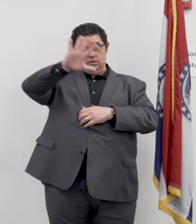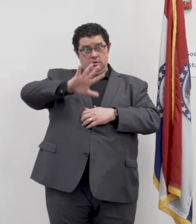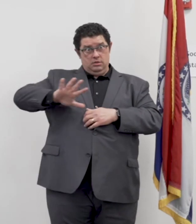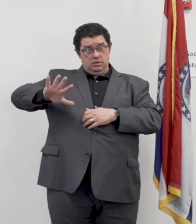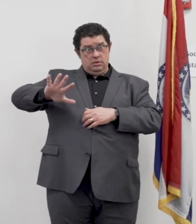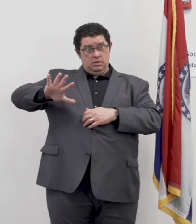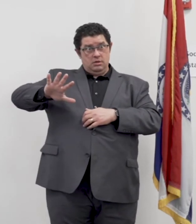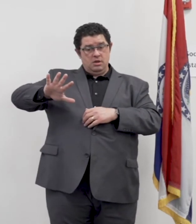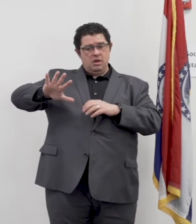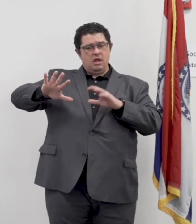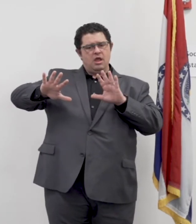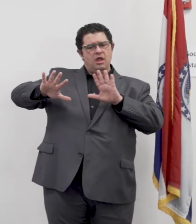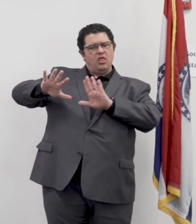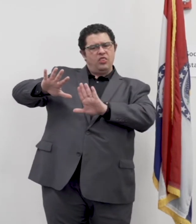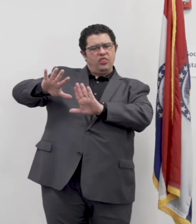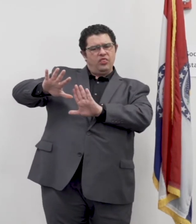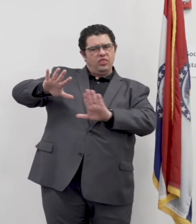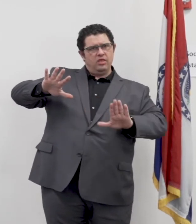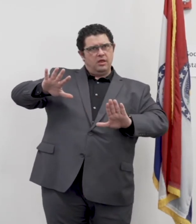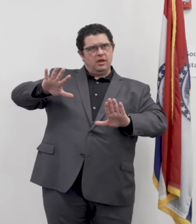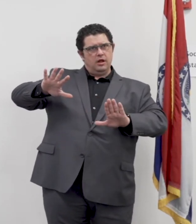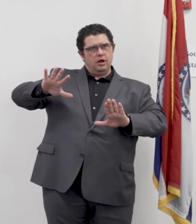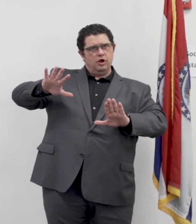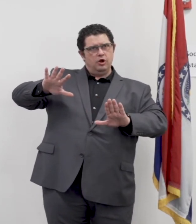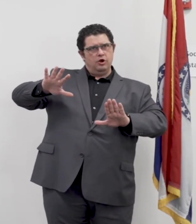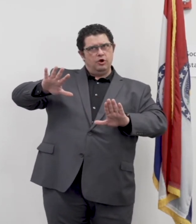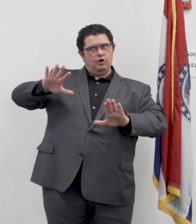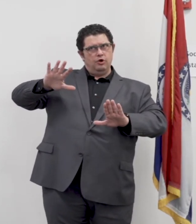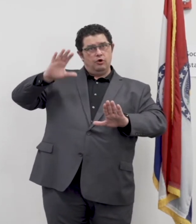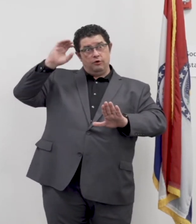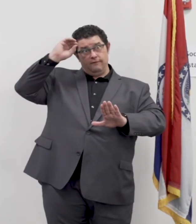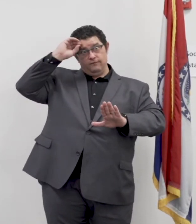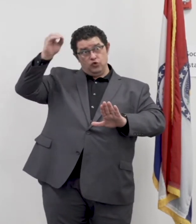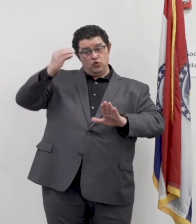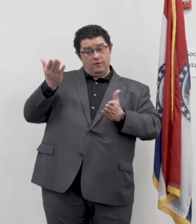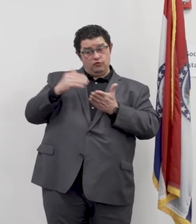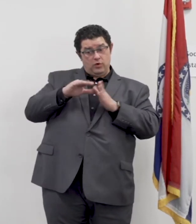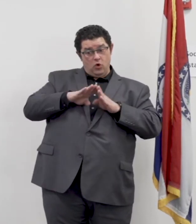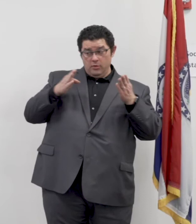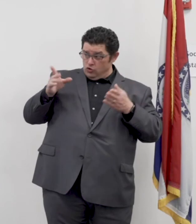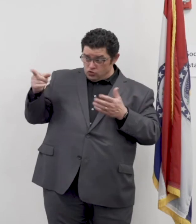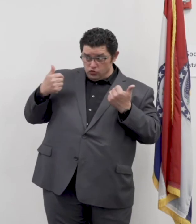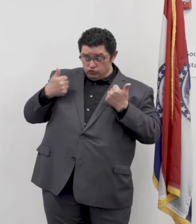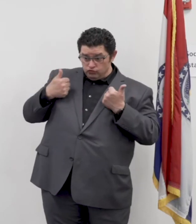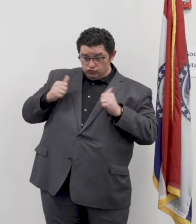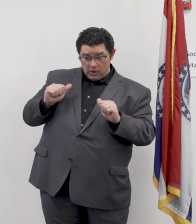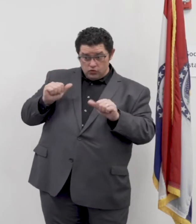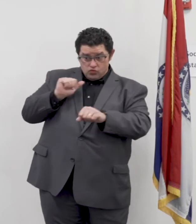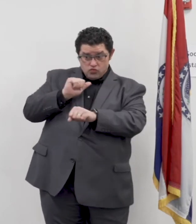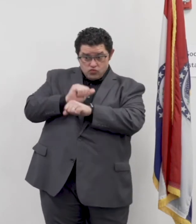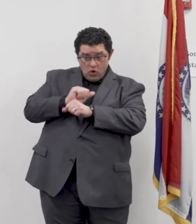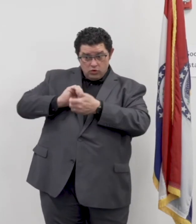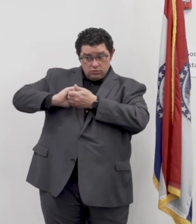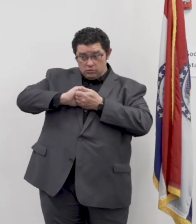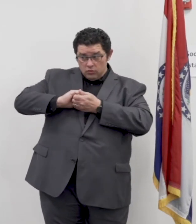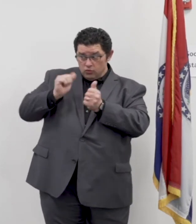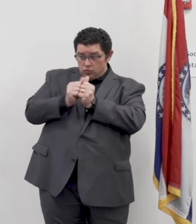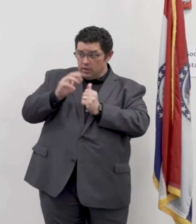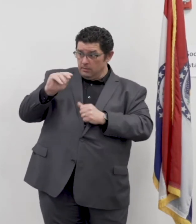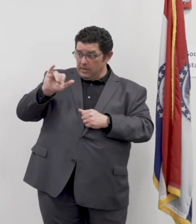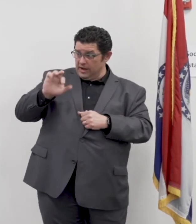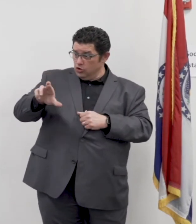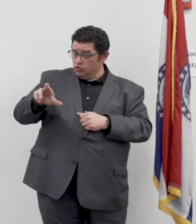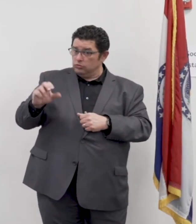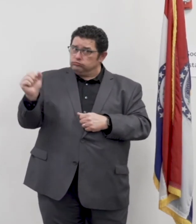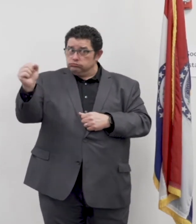their view of reopening and so forth, I mean, are you trying to work with the mayor at all in Yeah. any way to Yeah, I bless this spoke to the